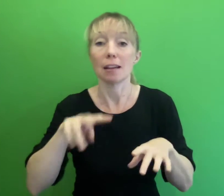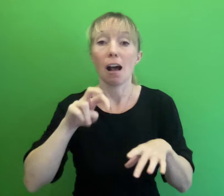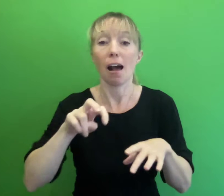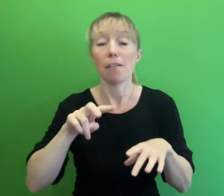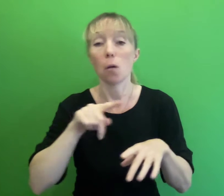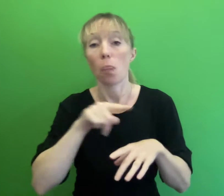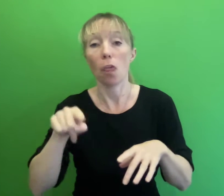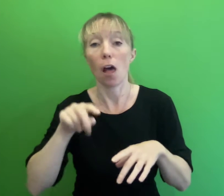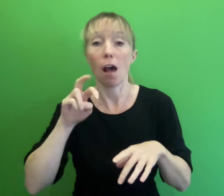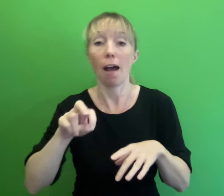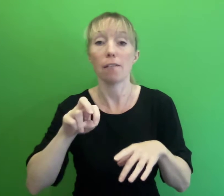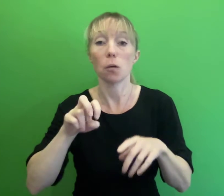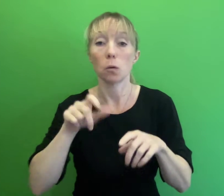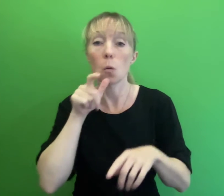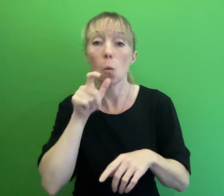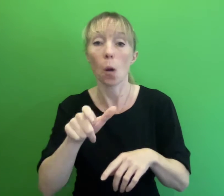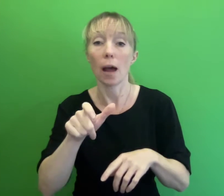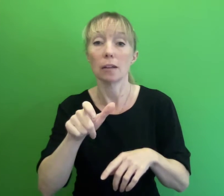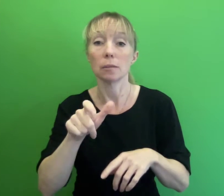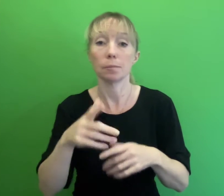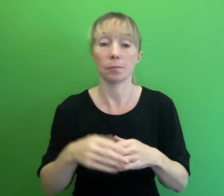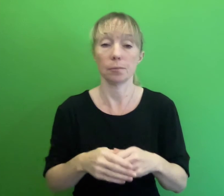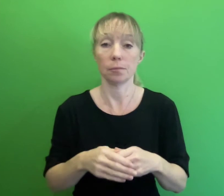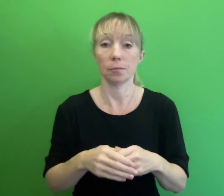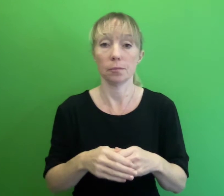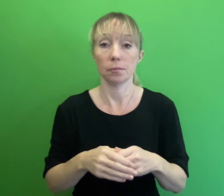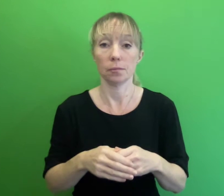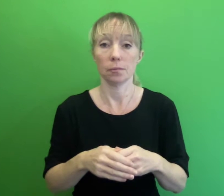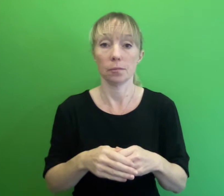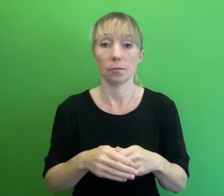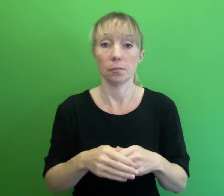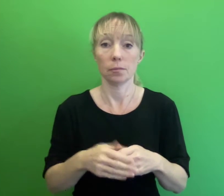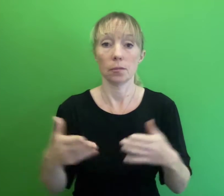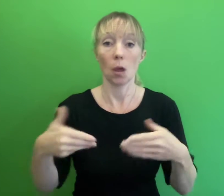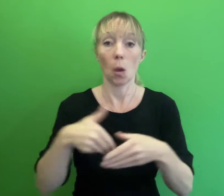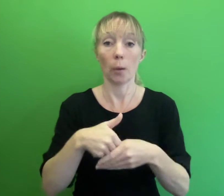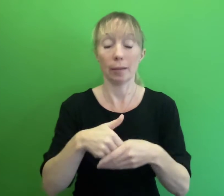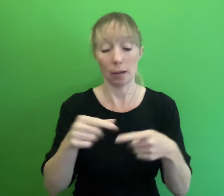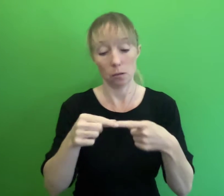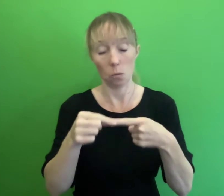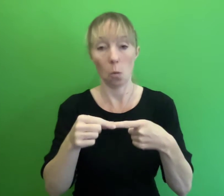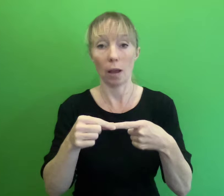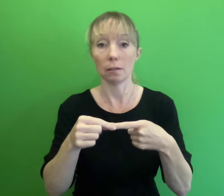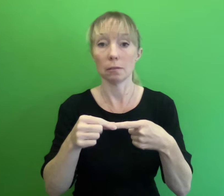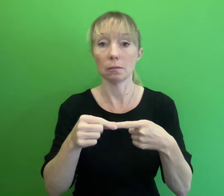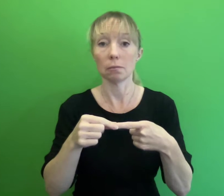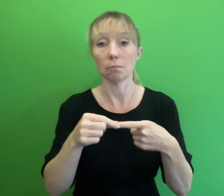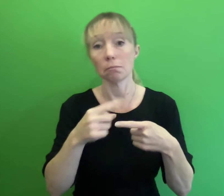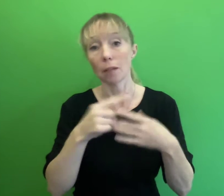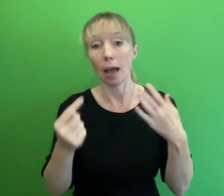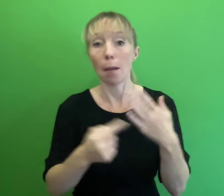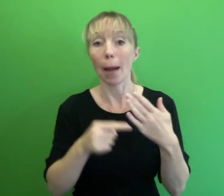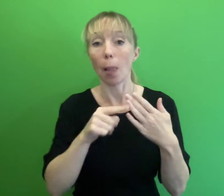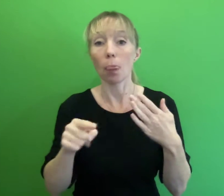https://www.spreadtheword.org.uk/projects/cryptic-rights-x-the-word. Content 1. About the retreat on page 2.